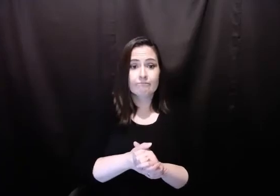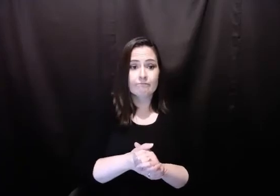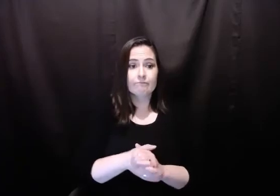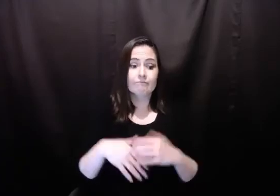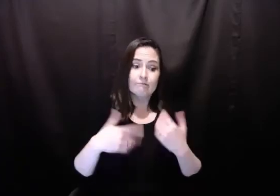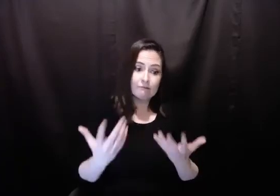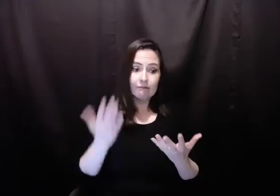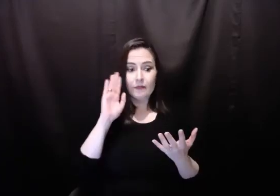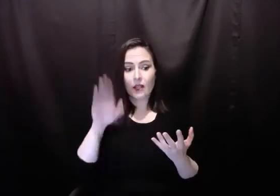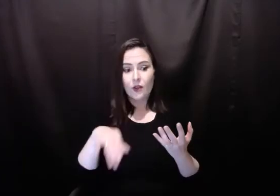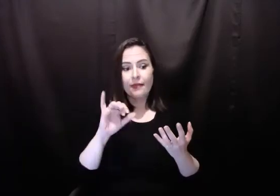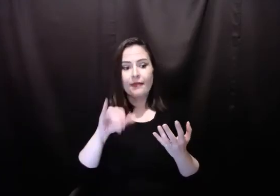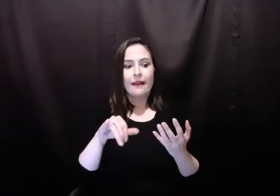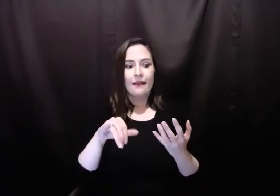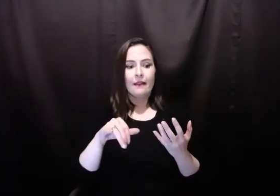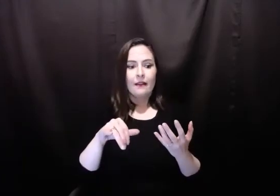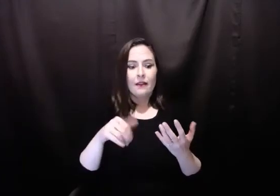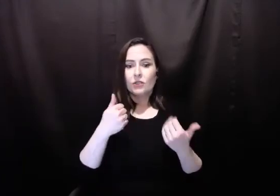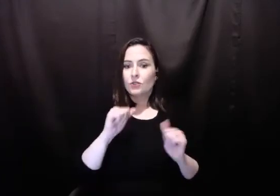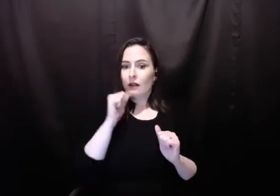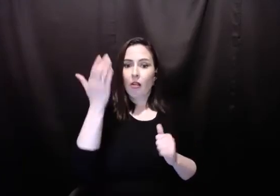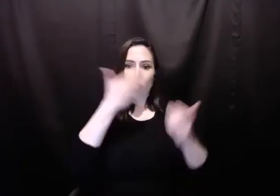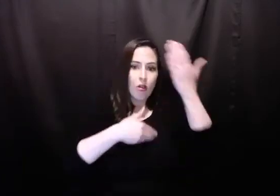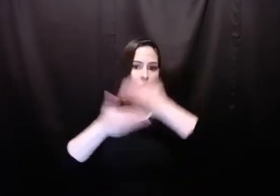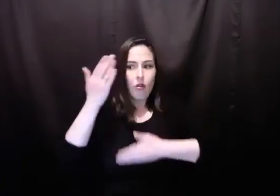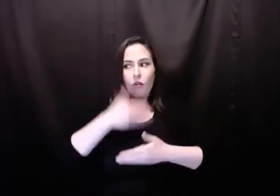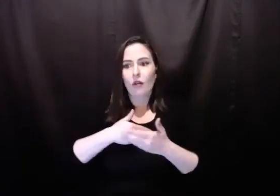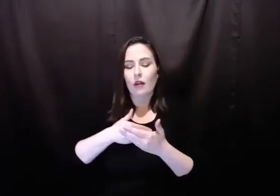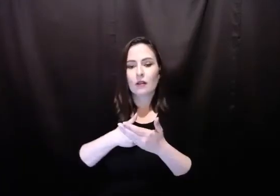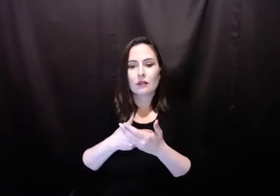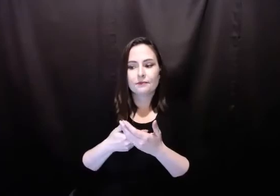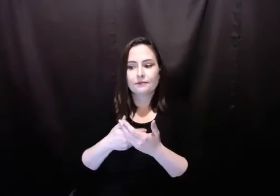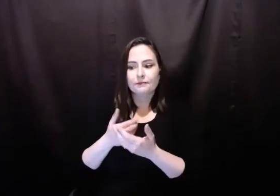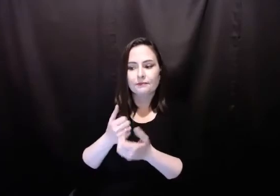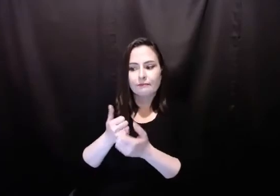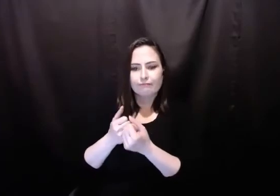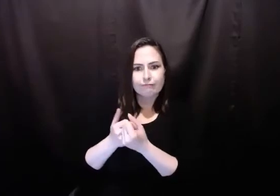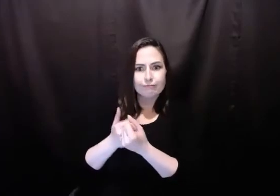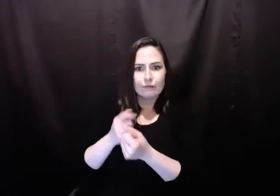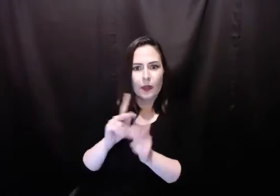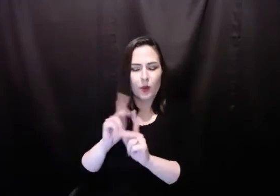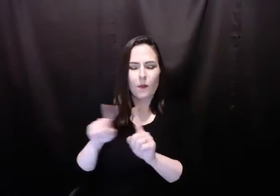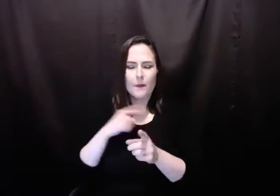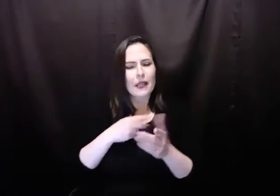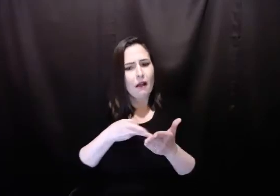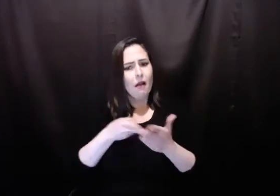to be honest about my situation. All the things that I've tried to do as a result of hanging around and listening to what you